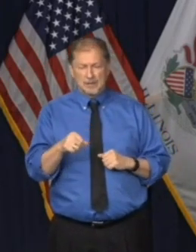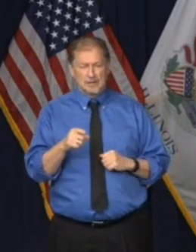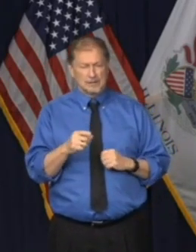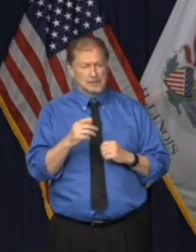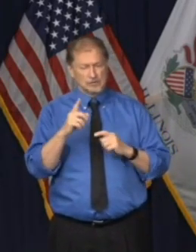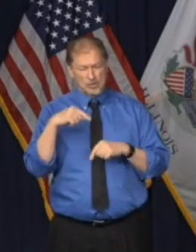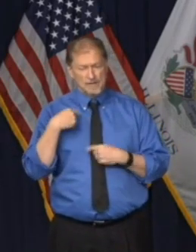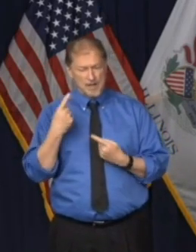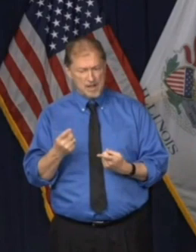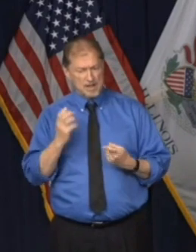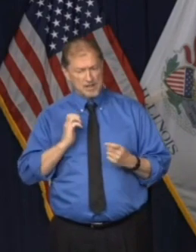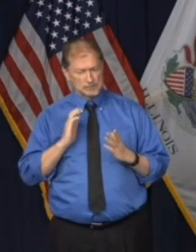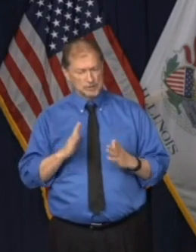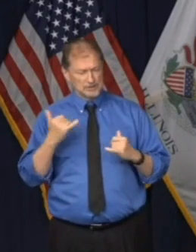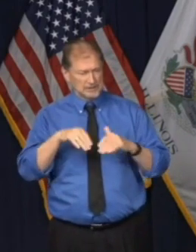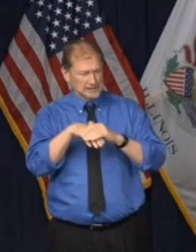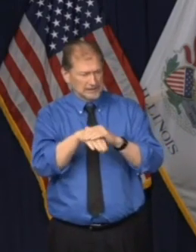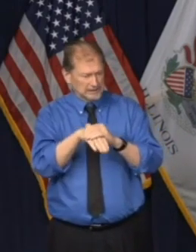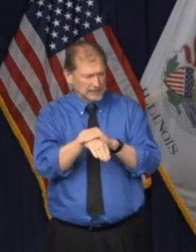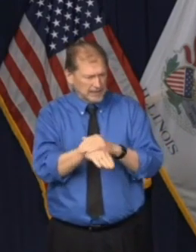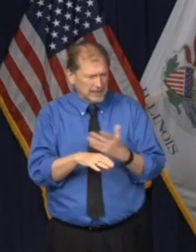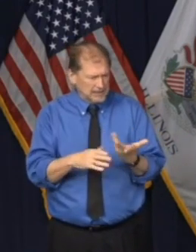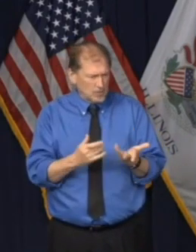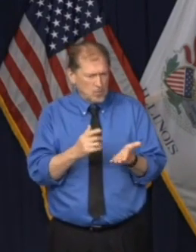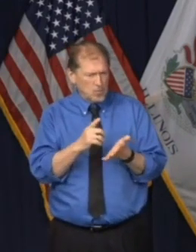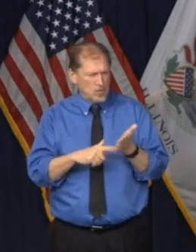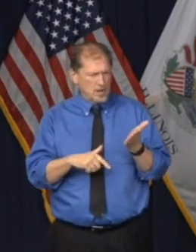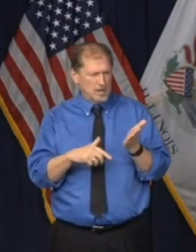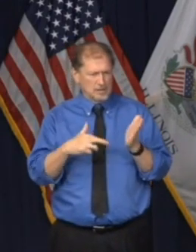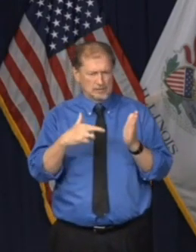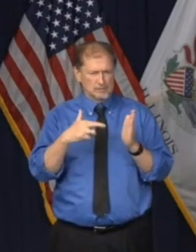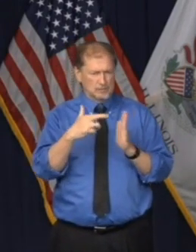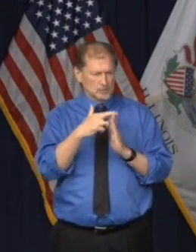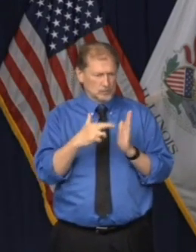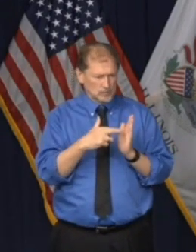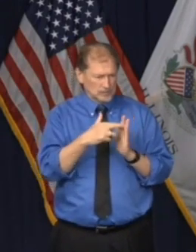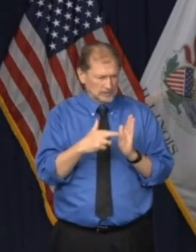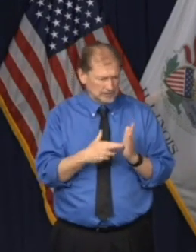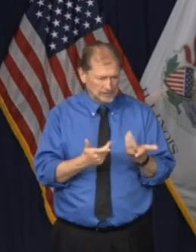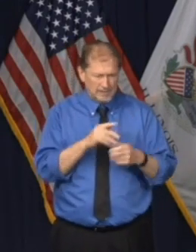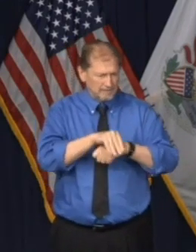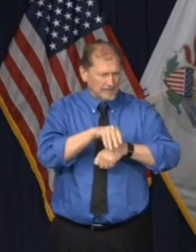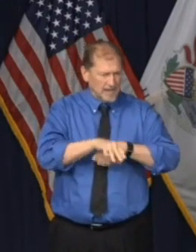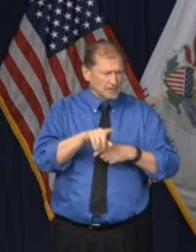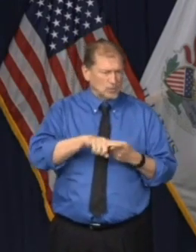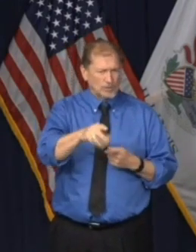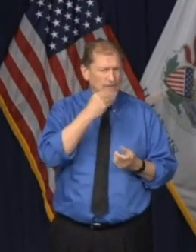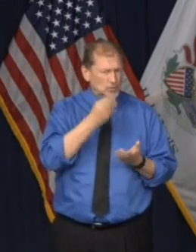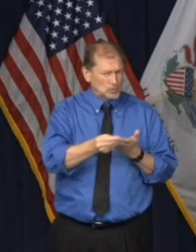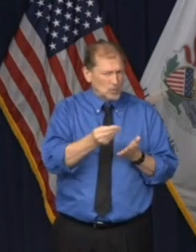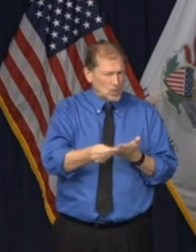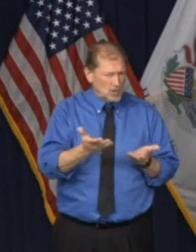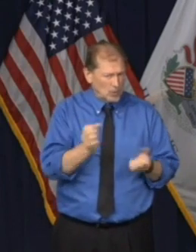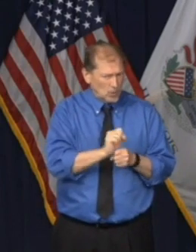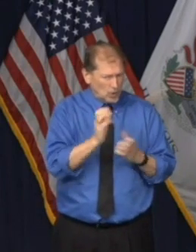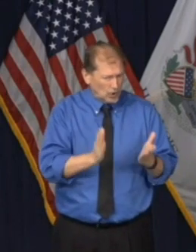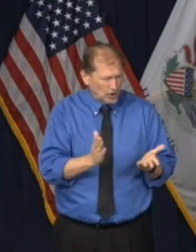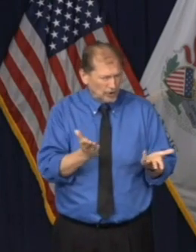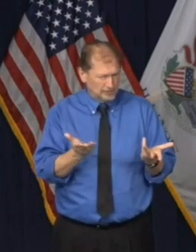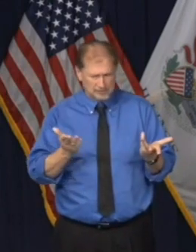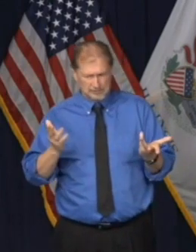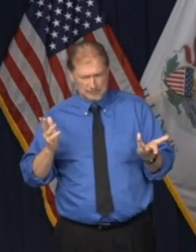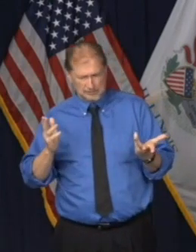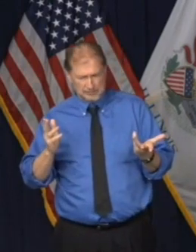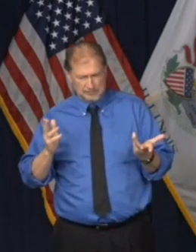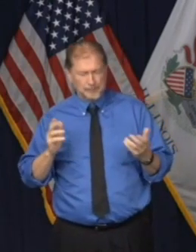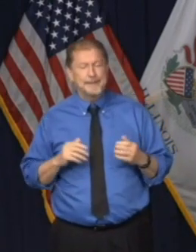advice? Well, I'm not the doctor who can provide the advice exactly, but I will tell you that